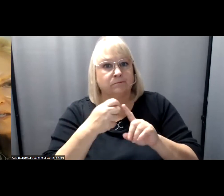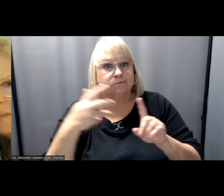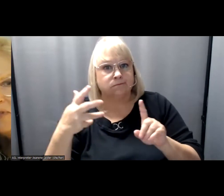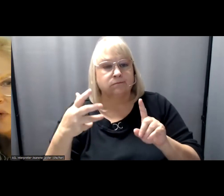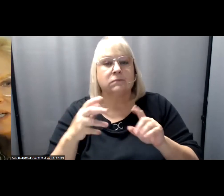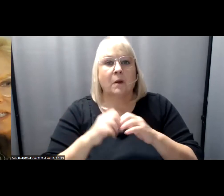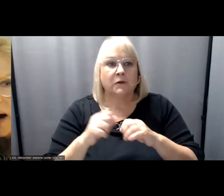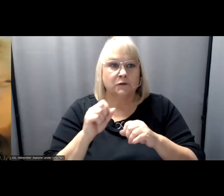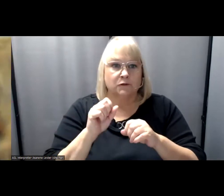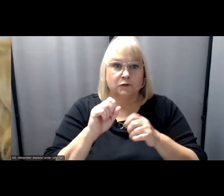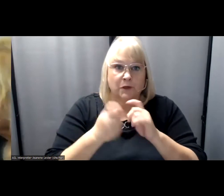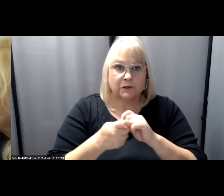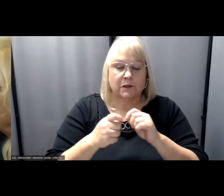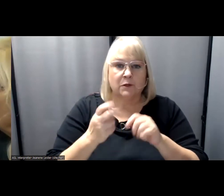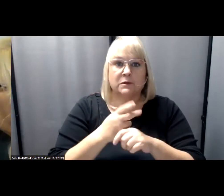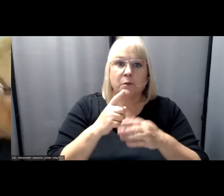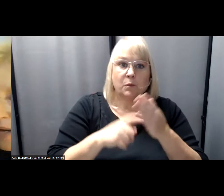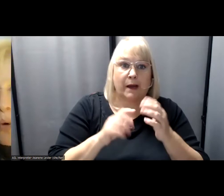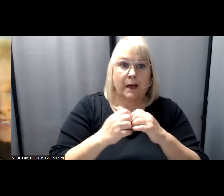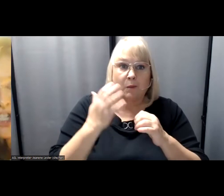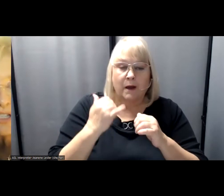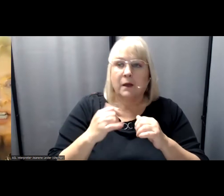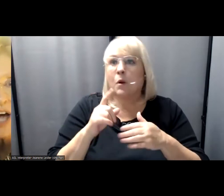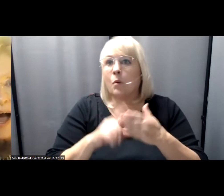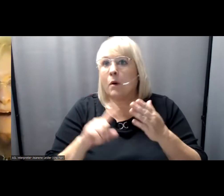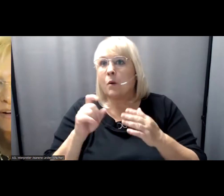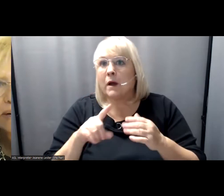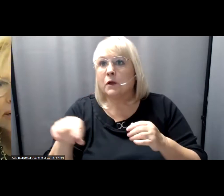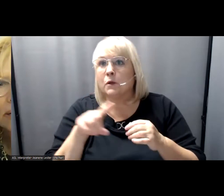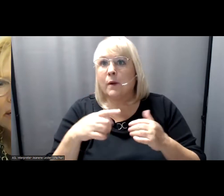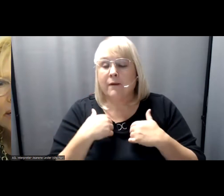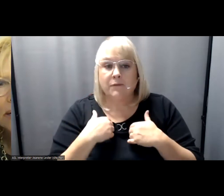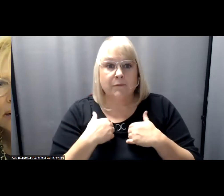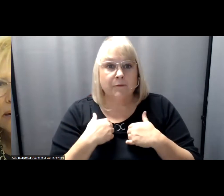What is some of you written down? How about what questions do you have?